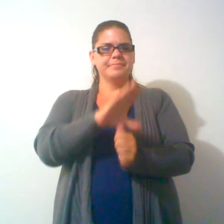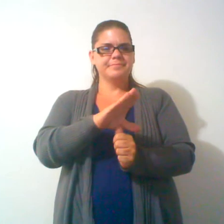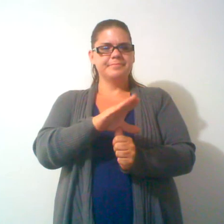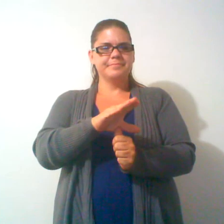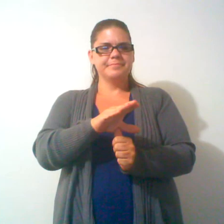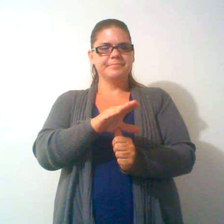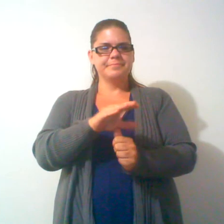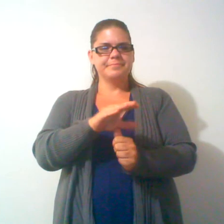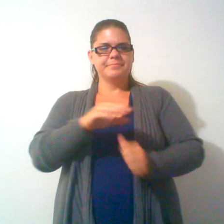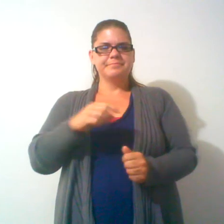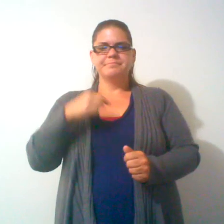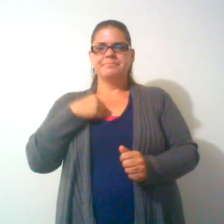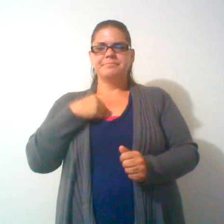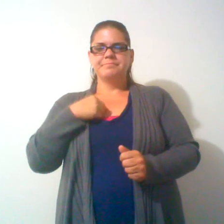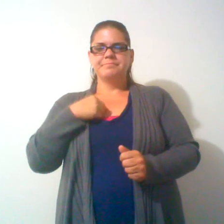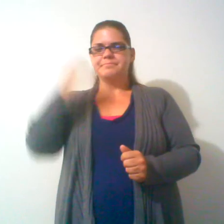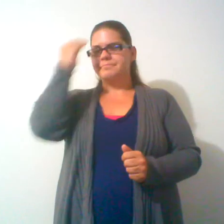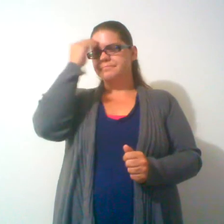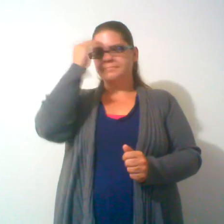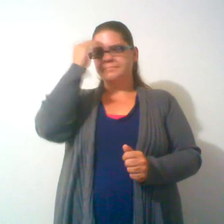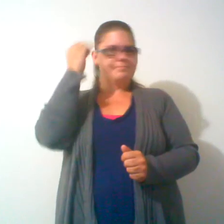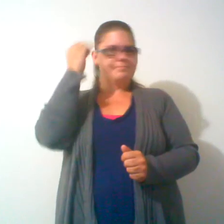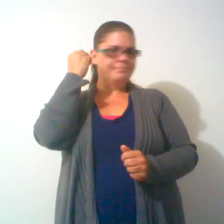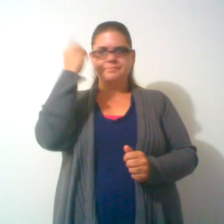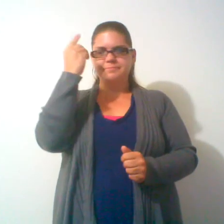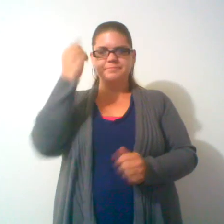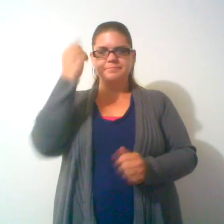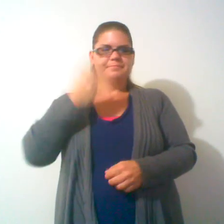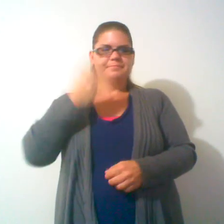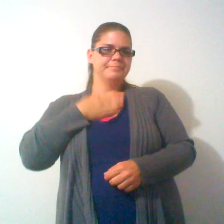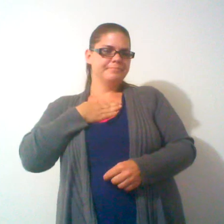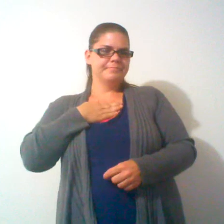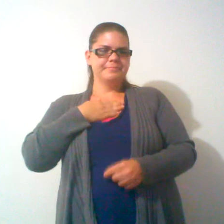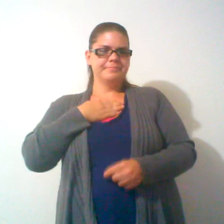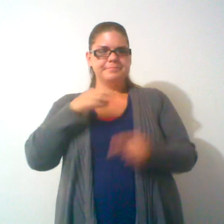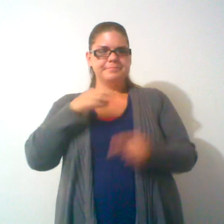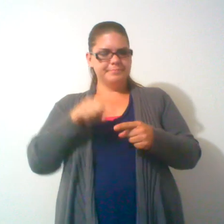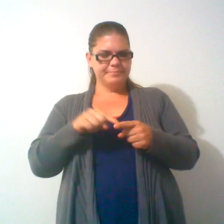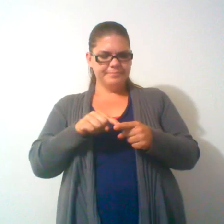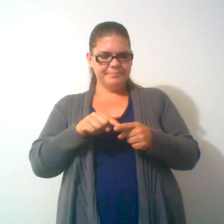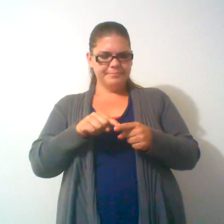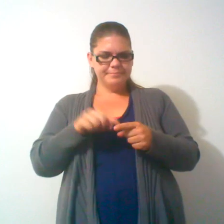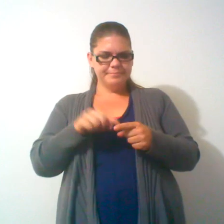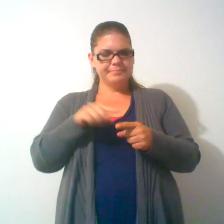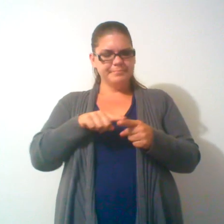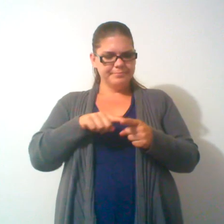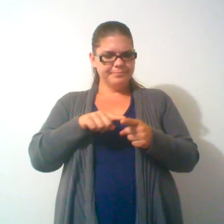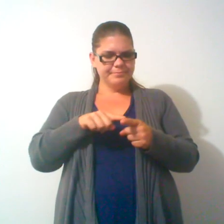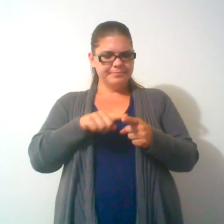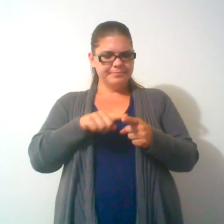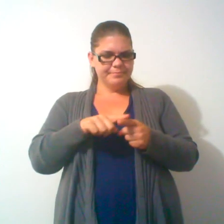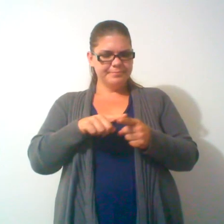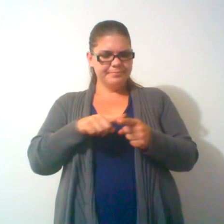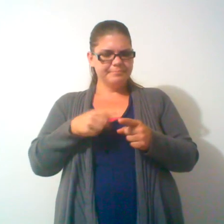Fortunately, my friend had a first aid kit in the car, and a